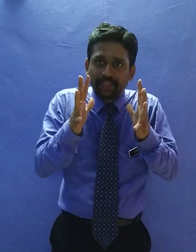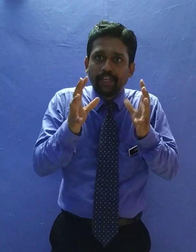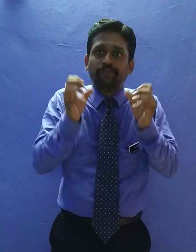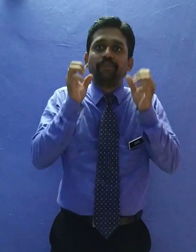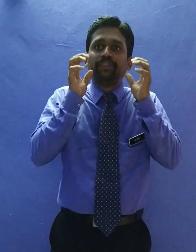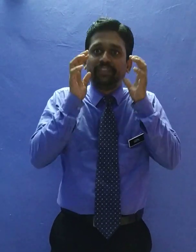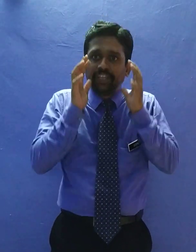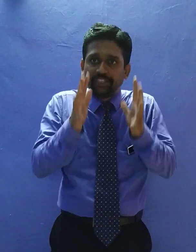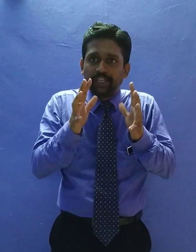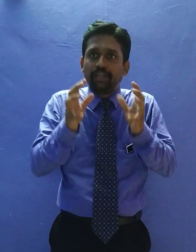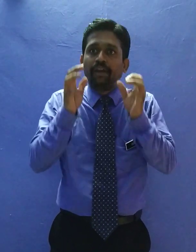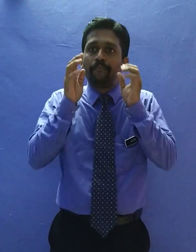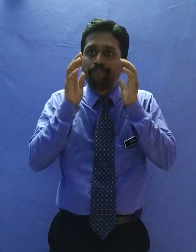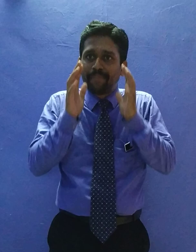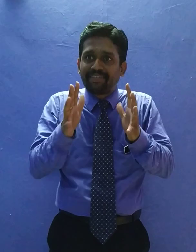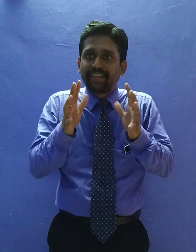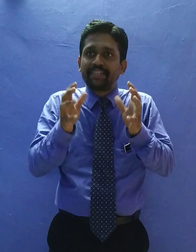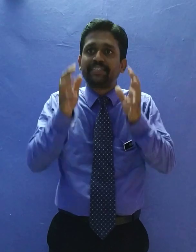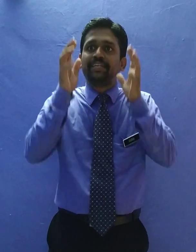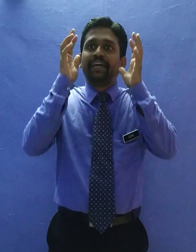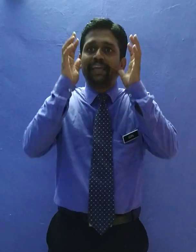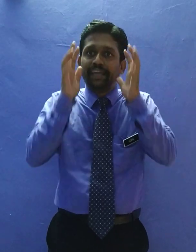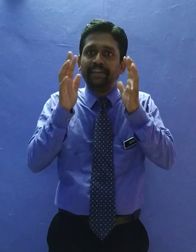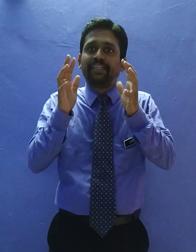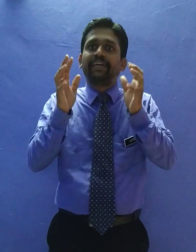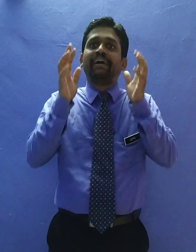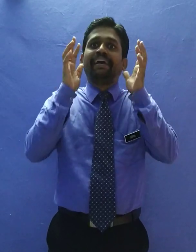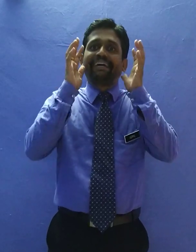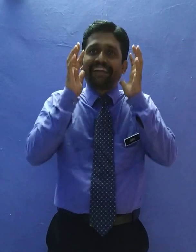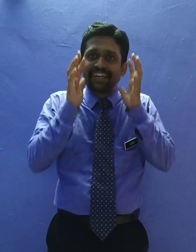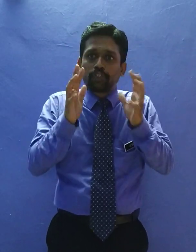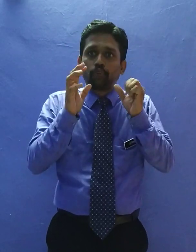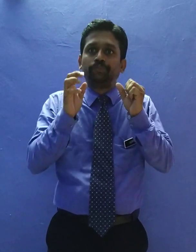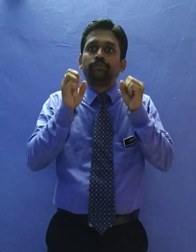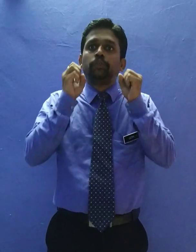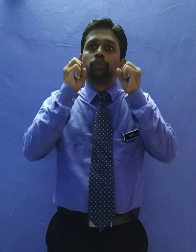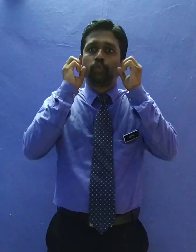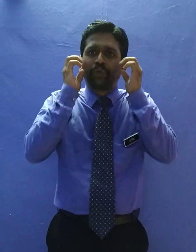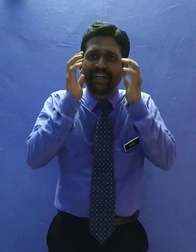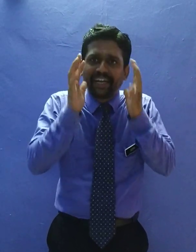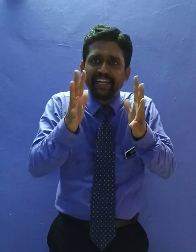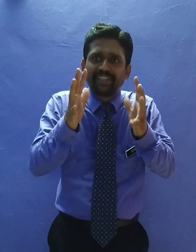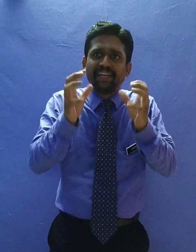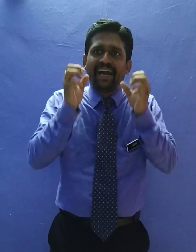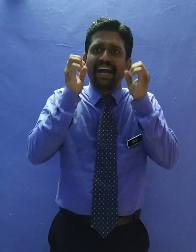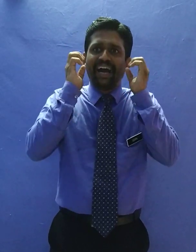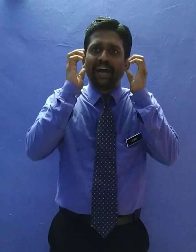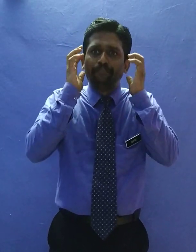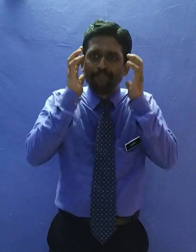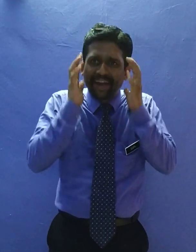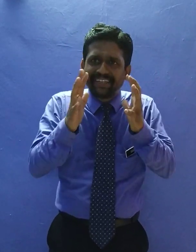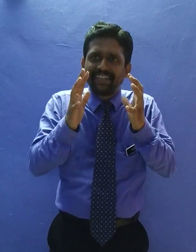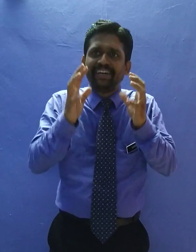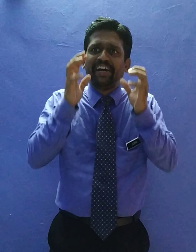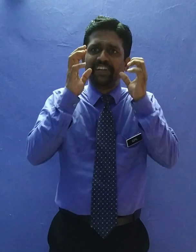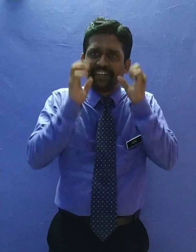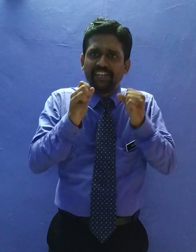cooperative teaching methods in the classroom to create a better